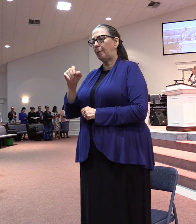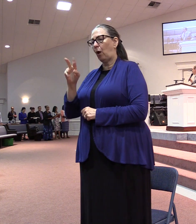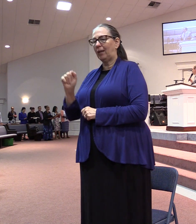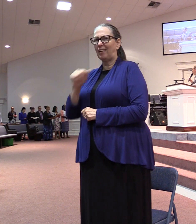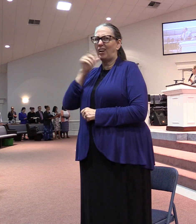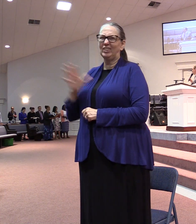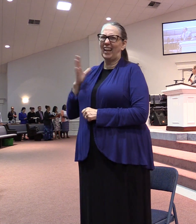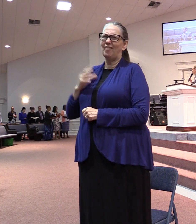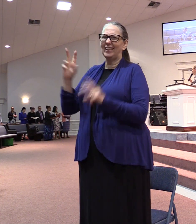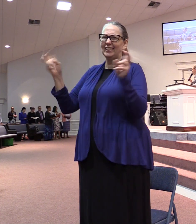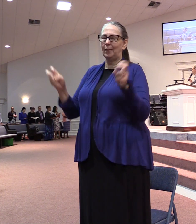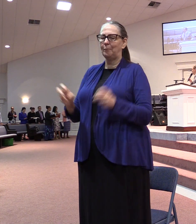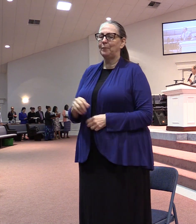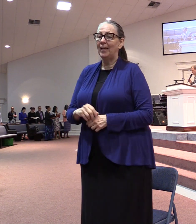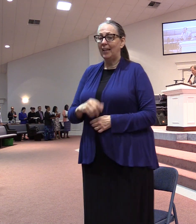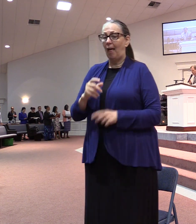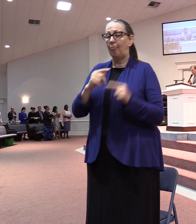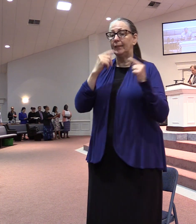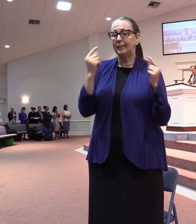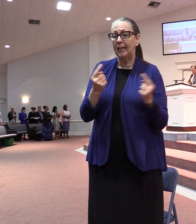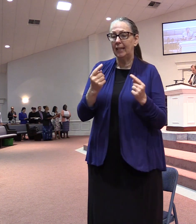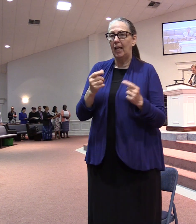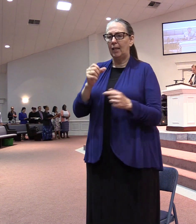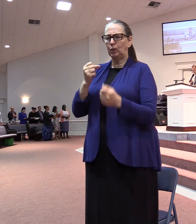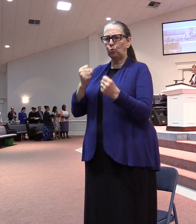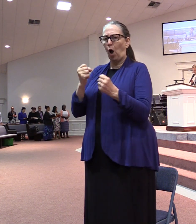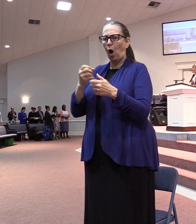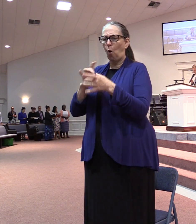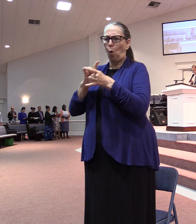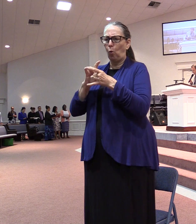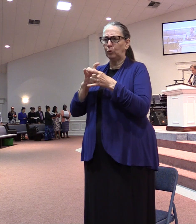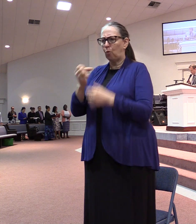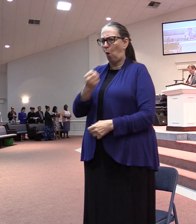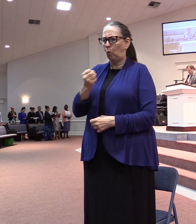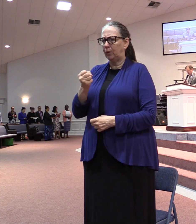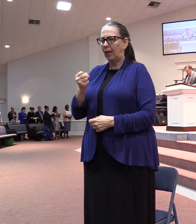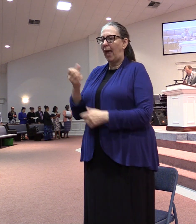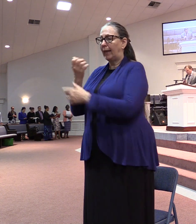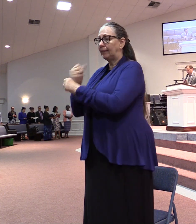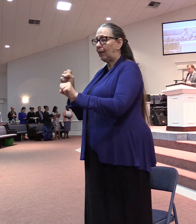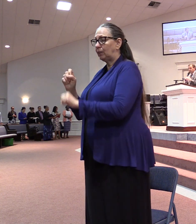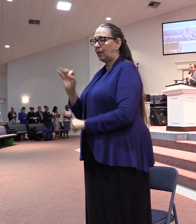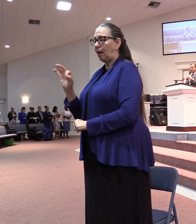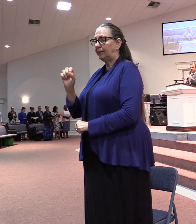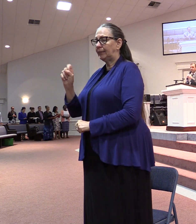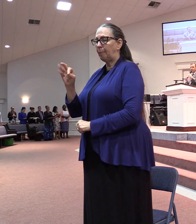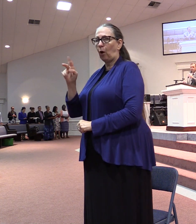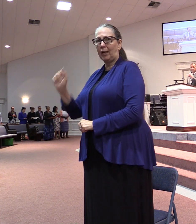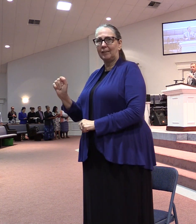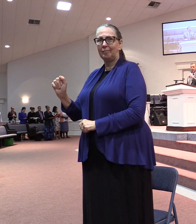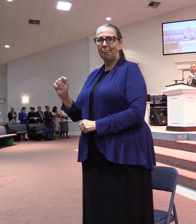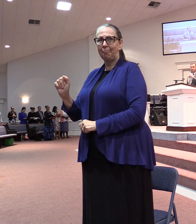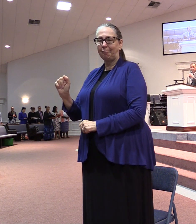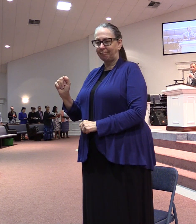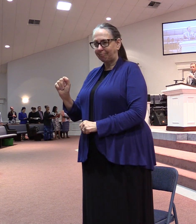not a fancy title, but that's what we're going to talk about. The sin, stronghold, and salvation of Samaria. Turn around, look